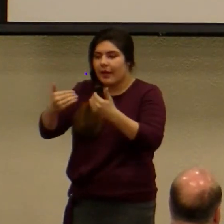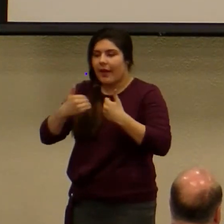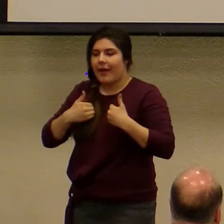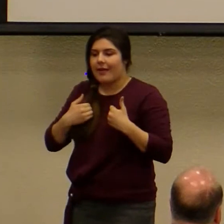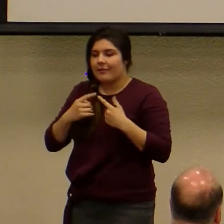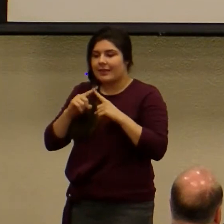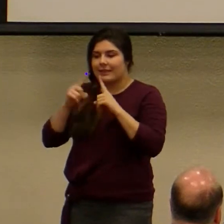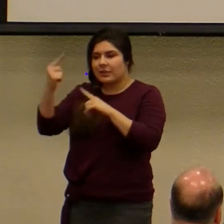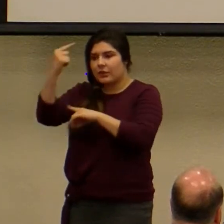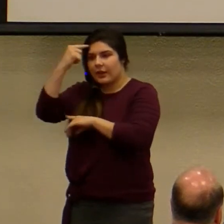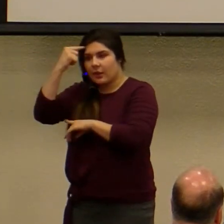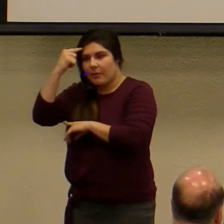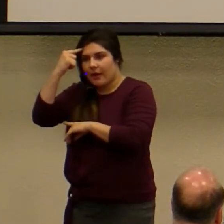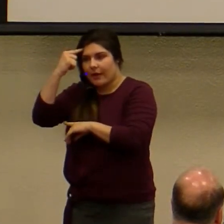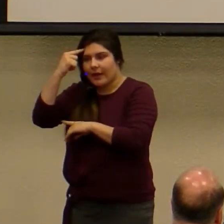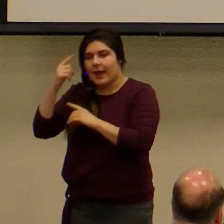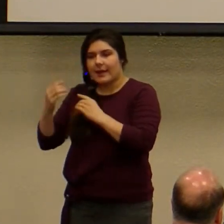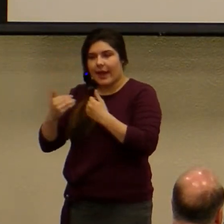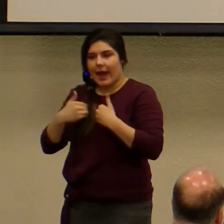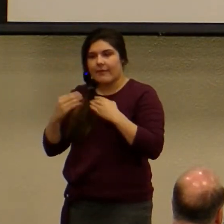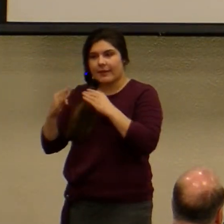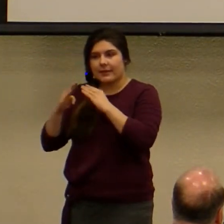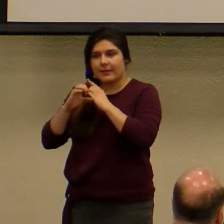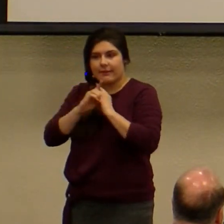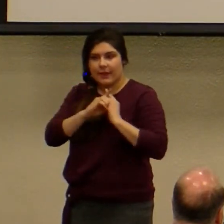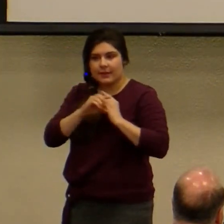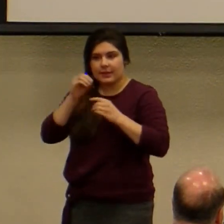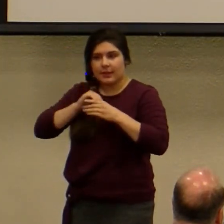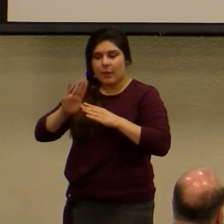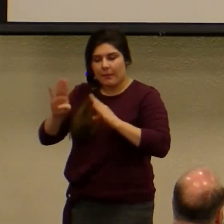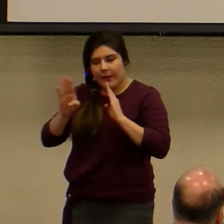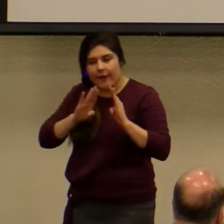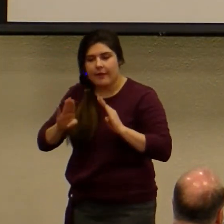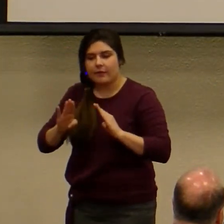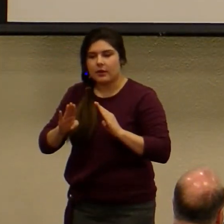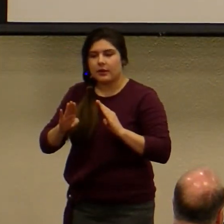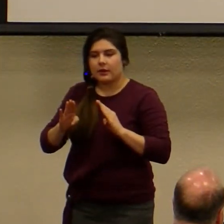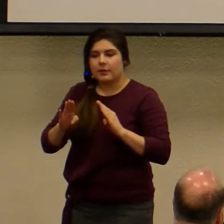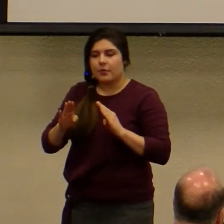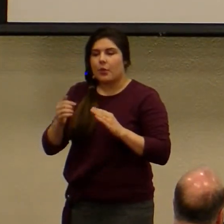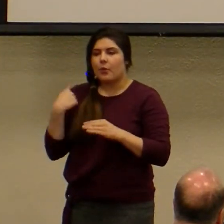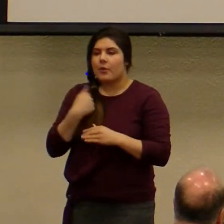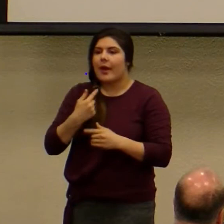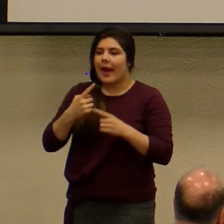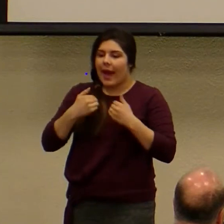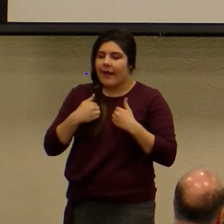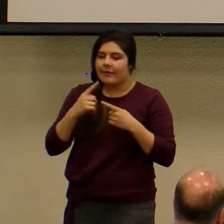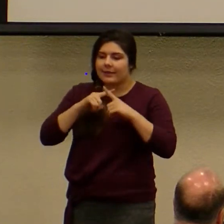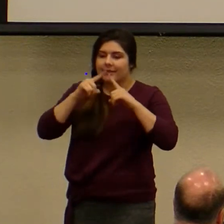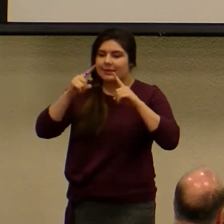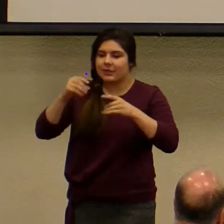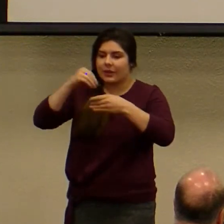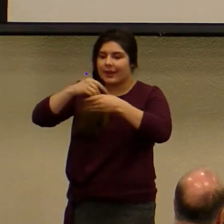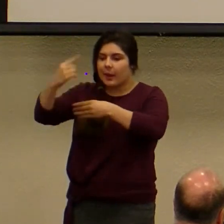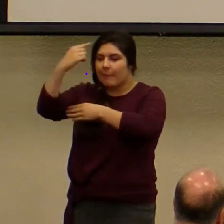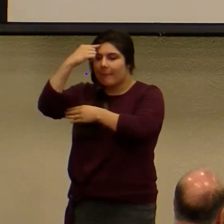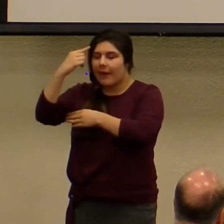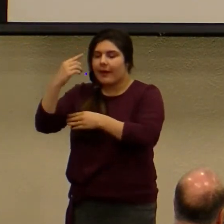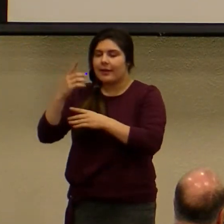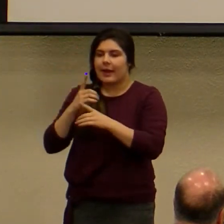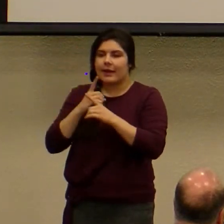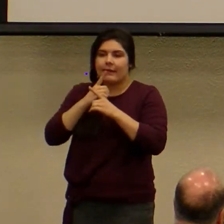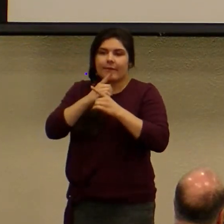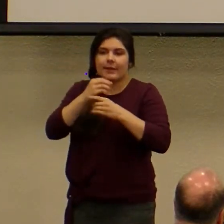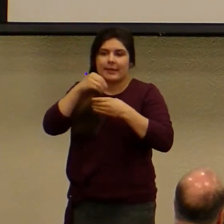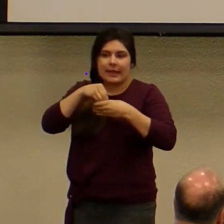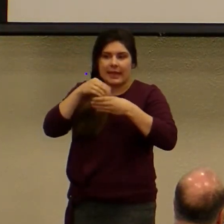and defense in their manner. You're going to see that in verse 15. It will leave us with distinction in our mind and defense in our